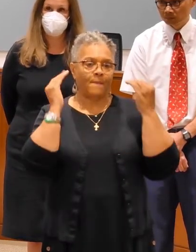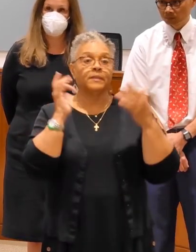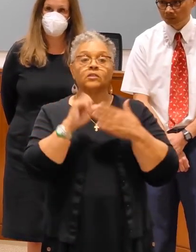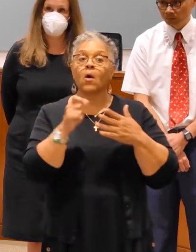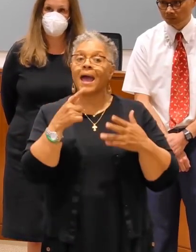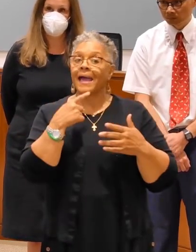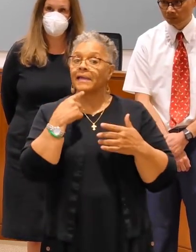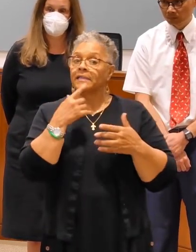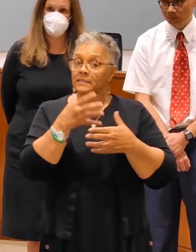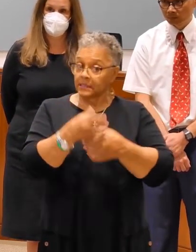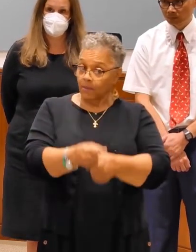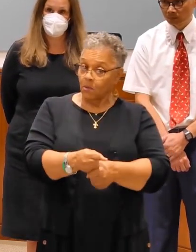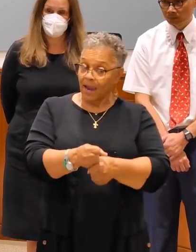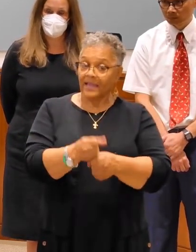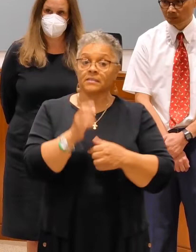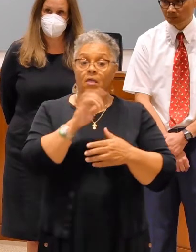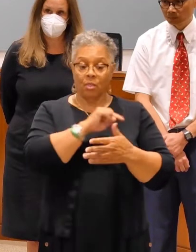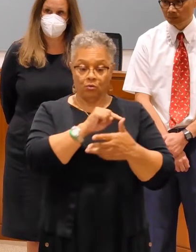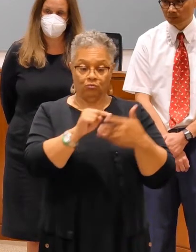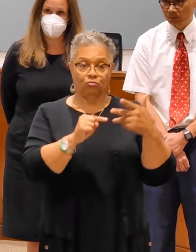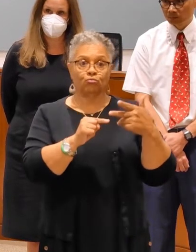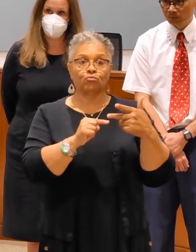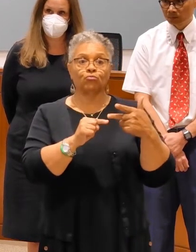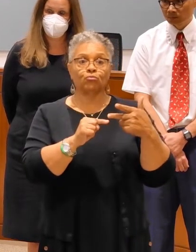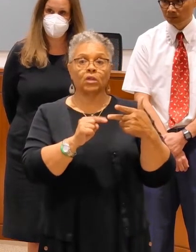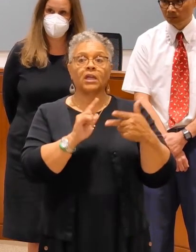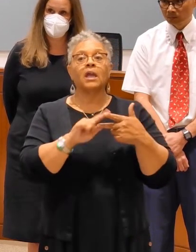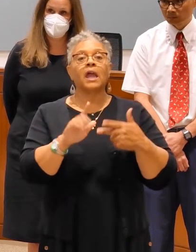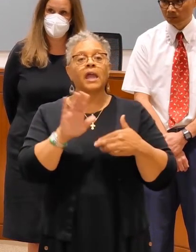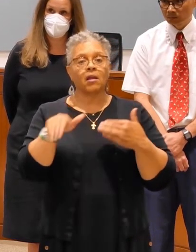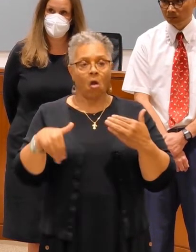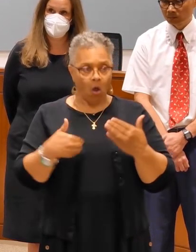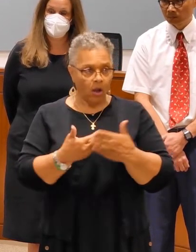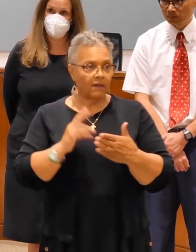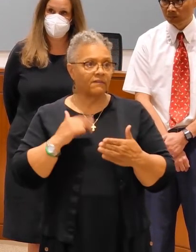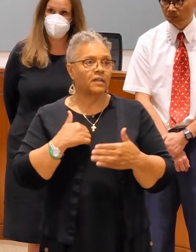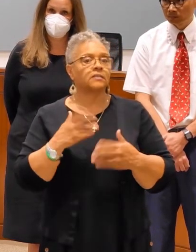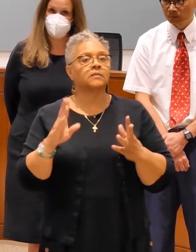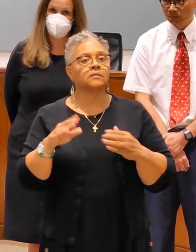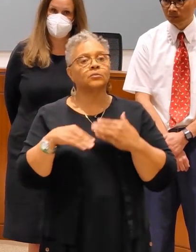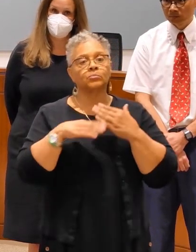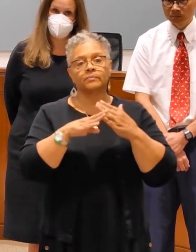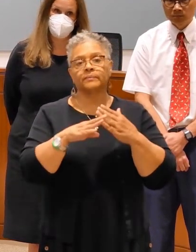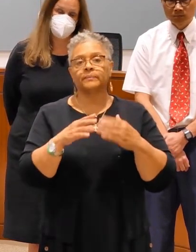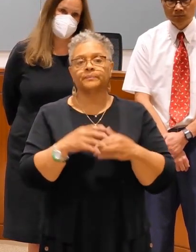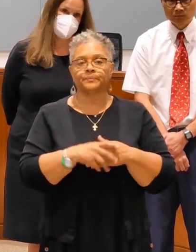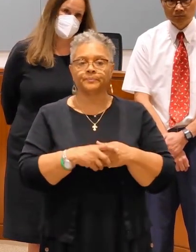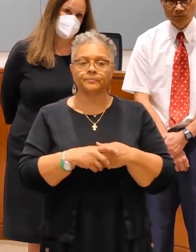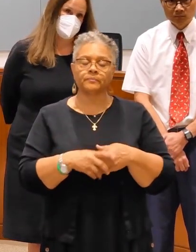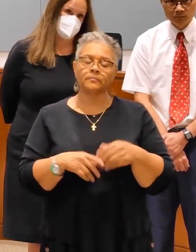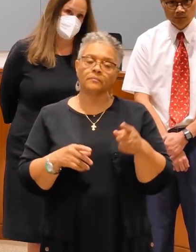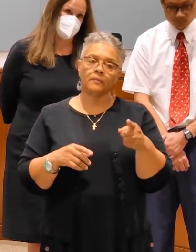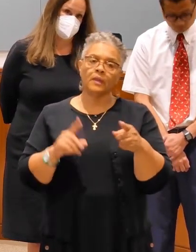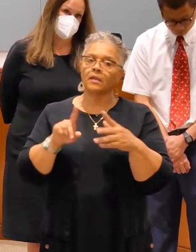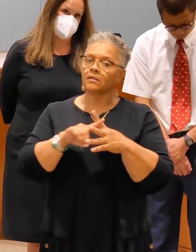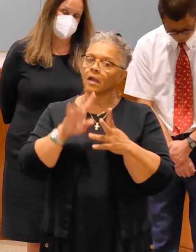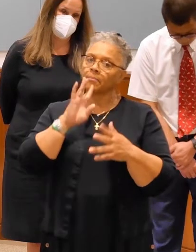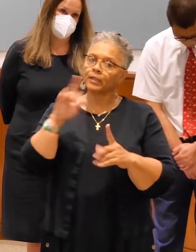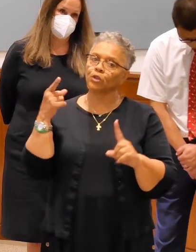reasons, and all of us, again, to emphasize the responsibility that we have to prevent that. Well, to jump off your point